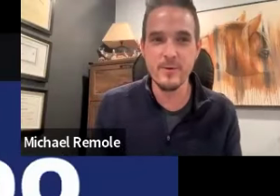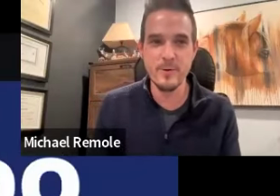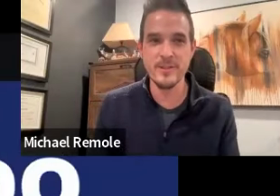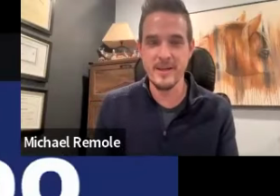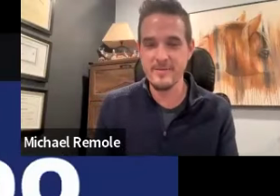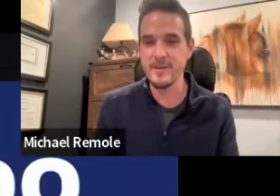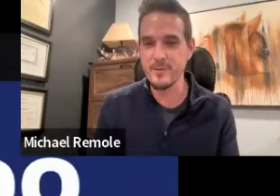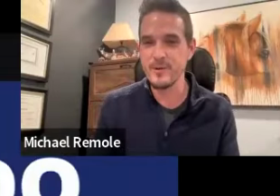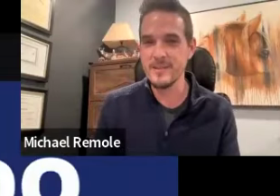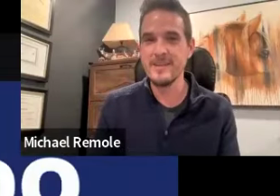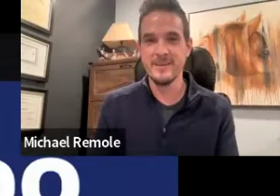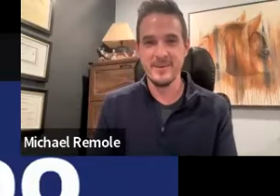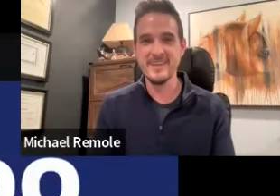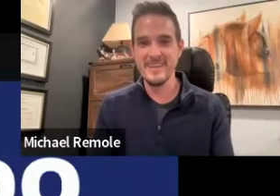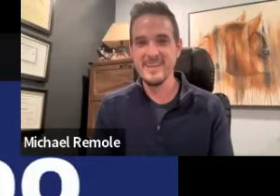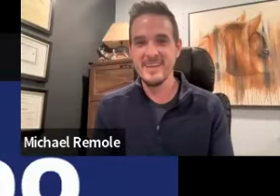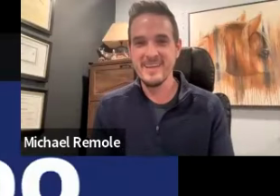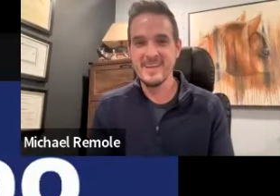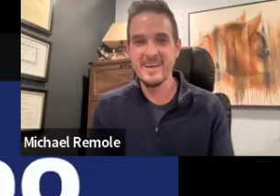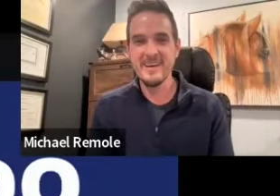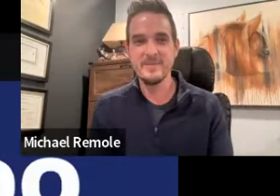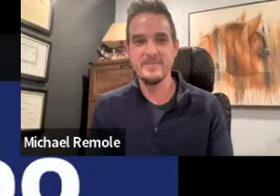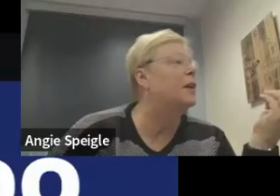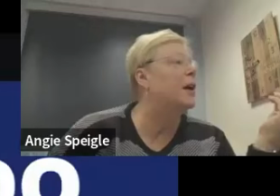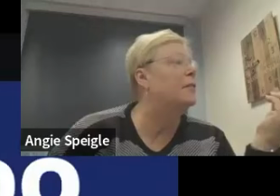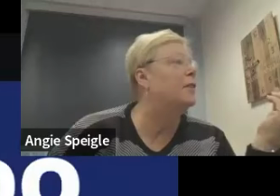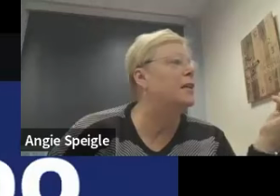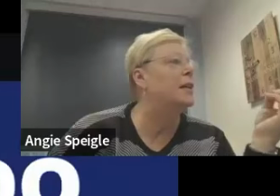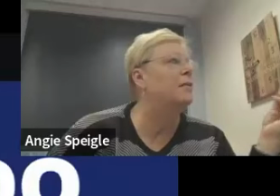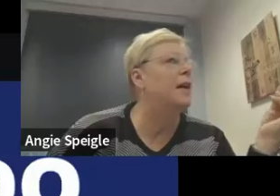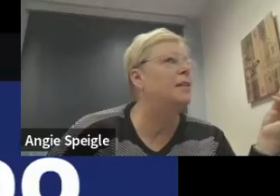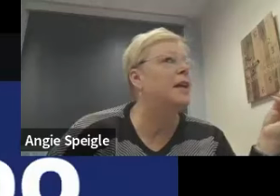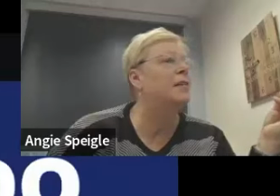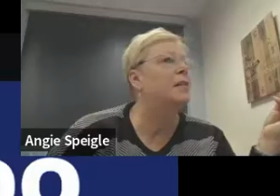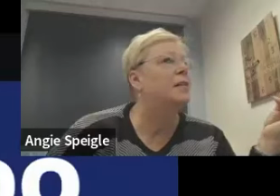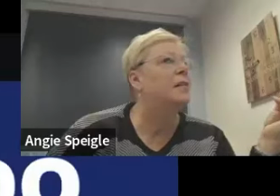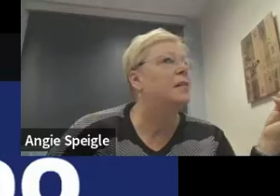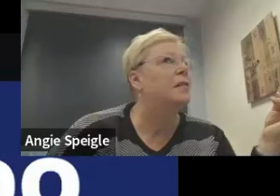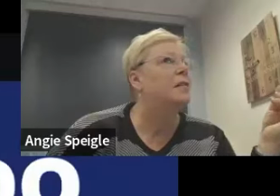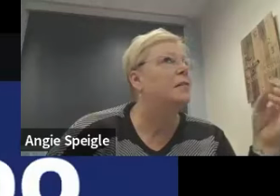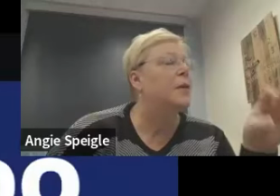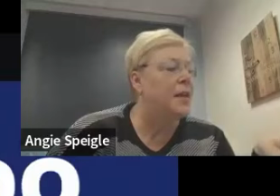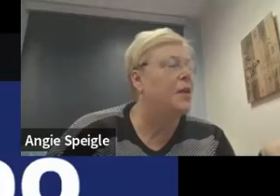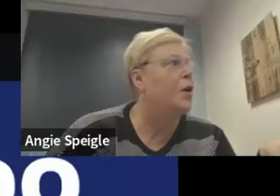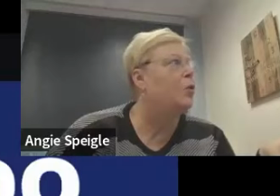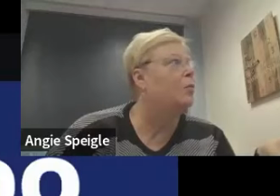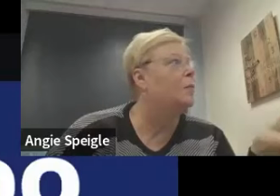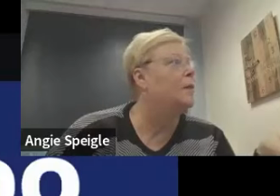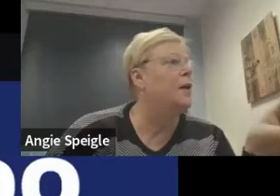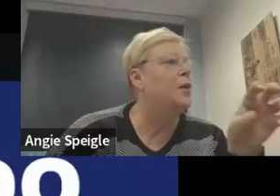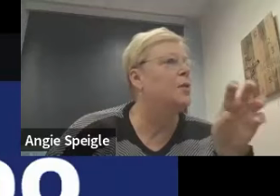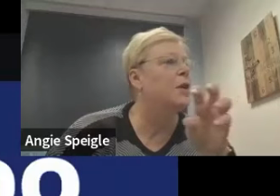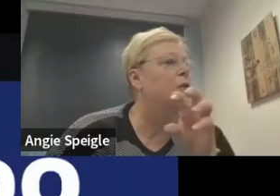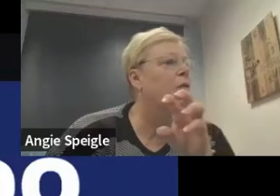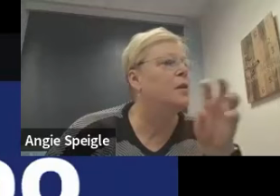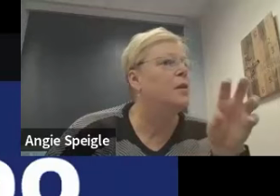times neglectful or emotionally unavailable. Okay. Yeah. given the conflict and the fact that within the home,